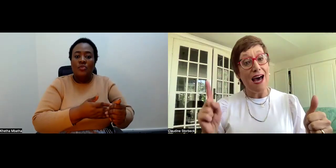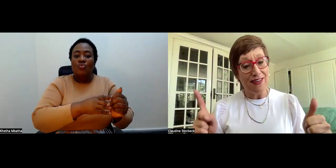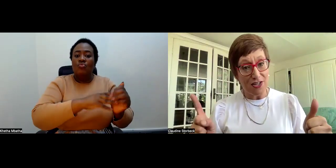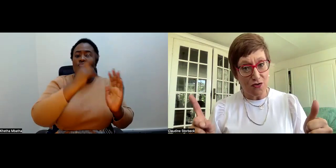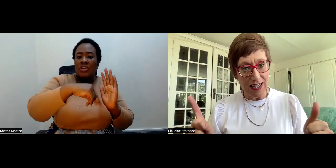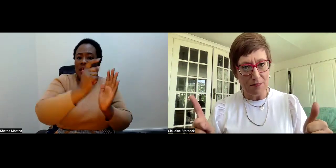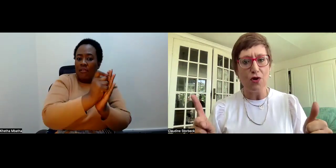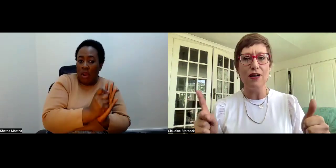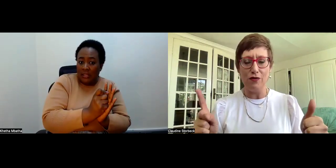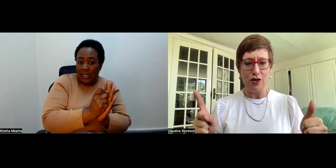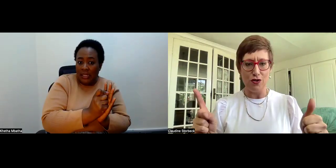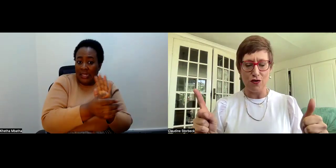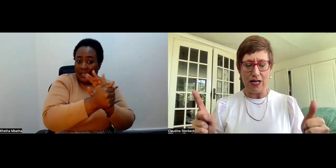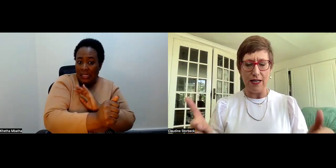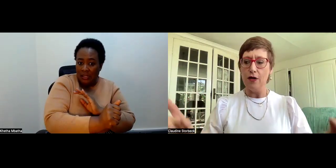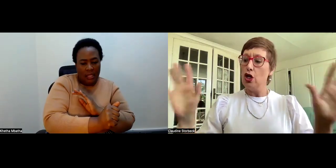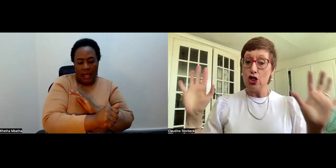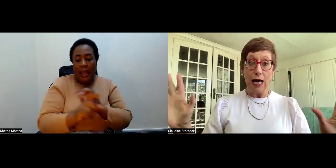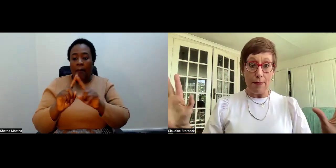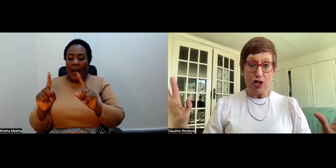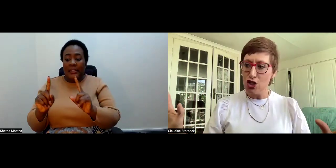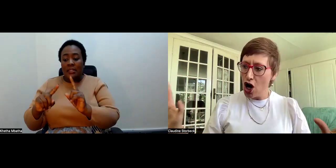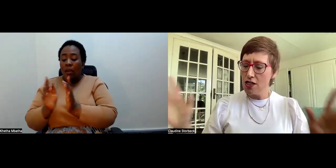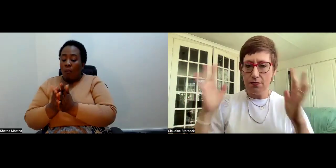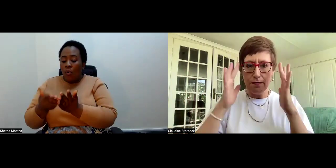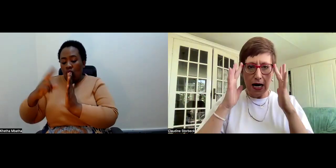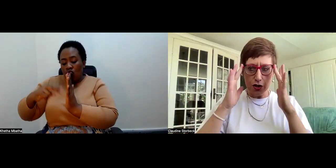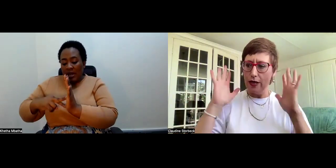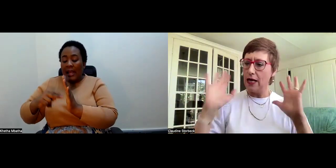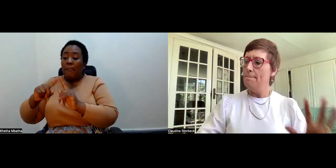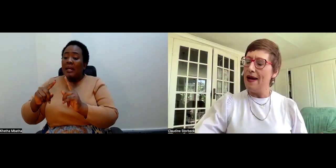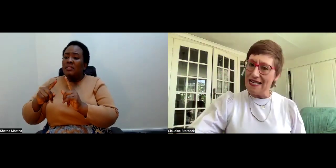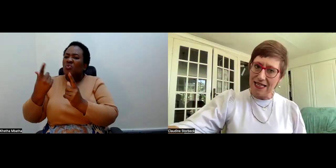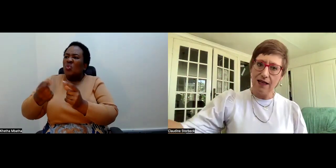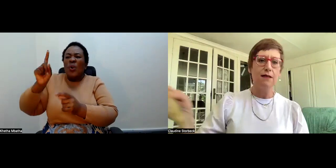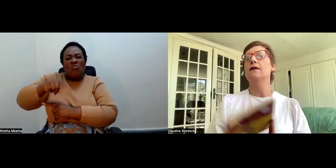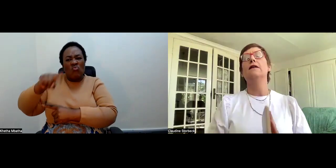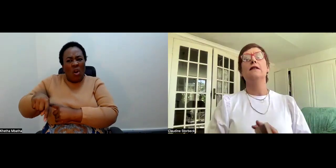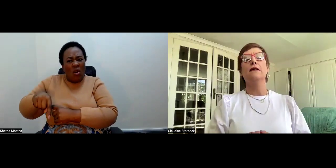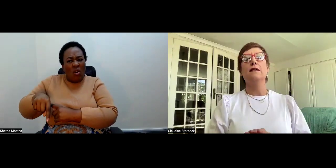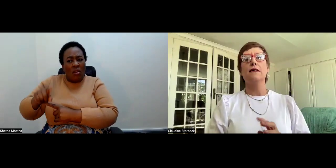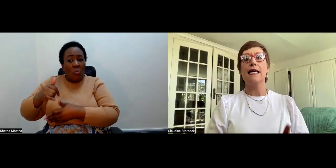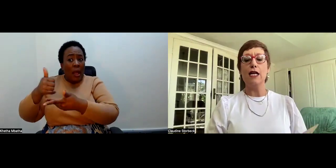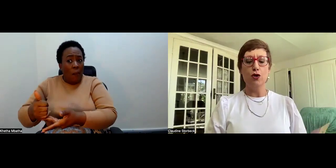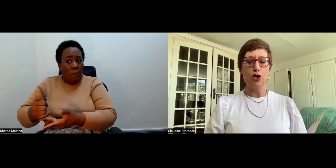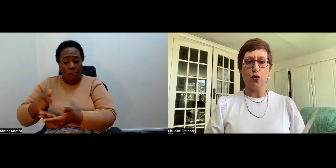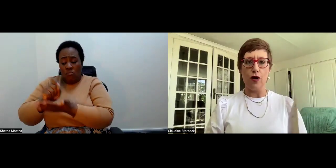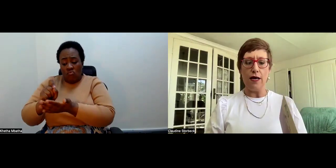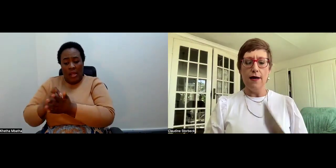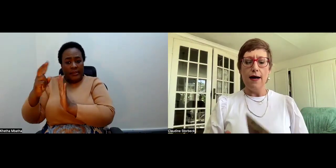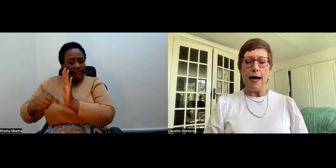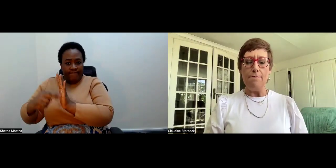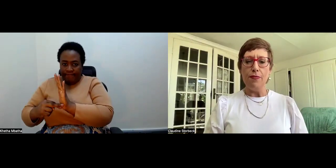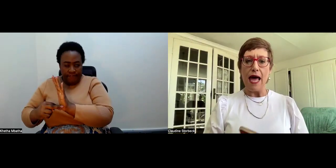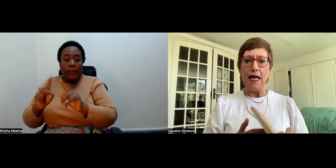but neither does reading a book if we don't do it correctly. So I'm going to start by doing a basic telling you a